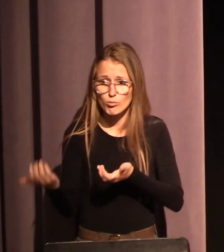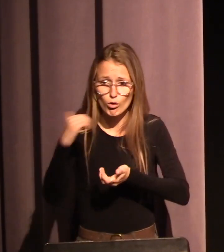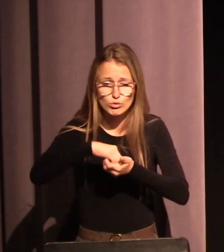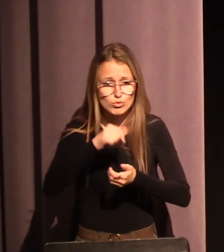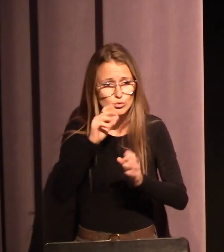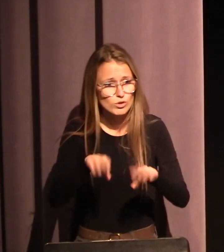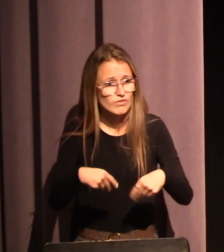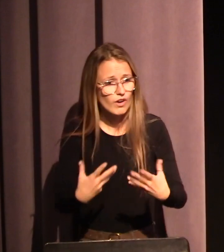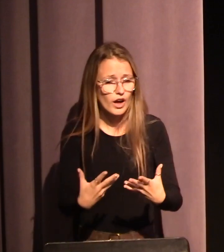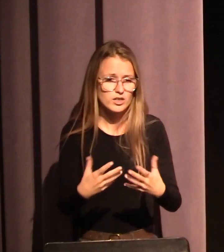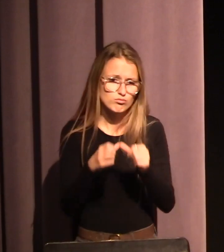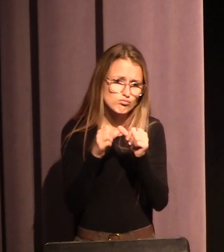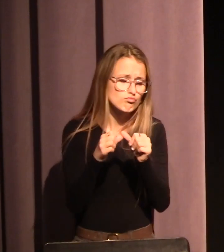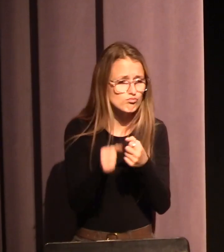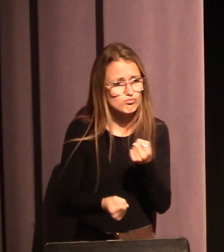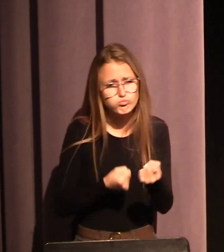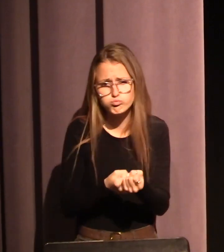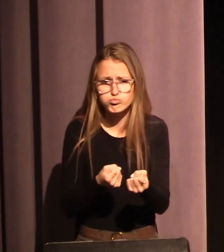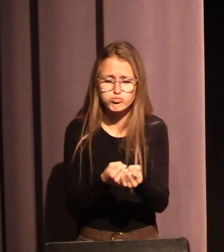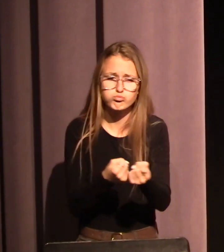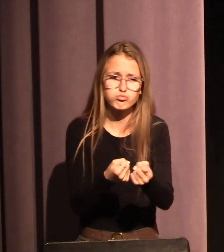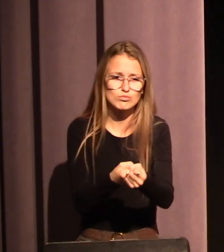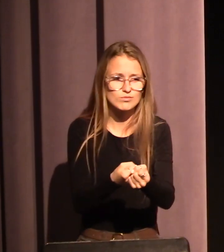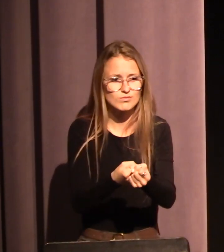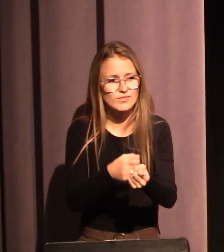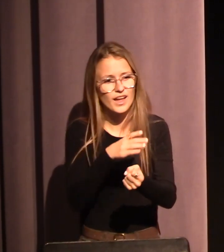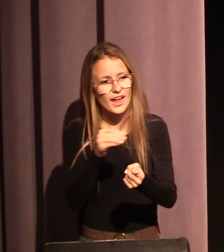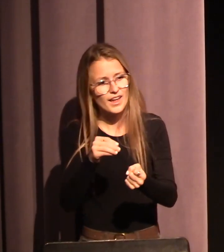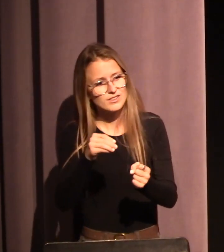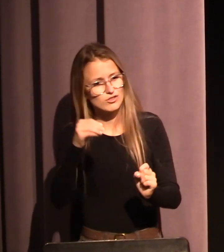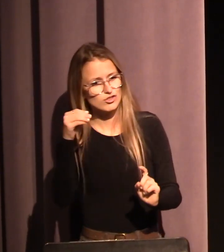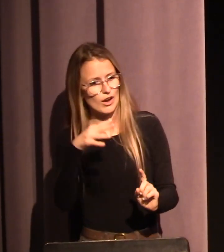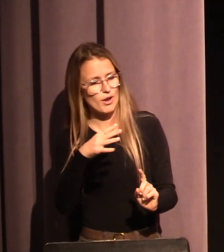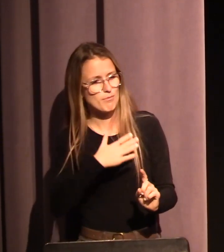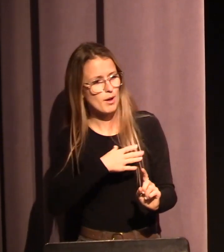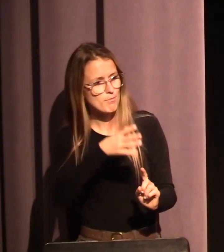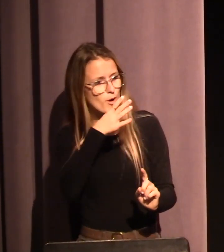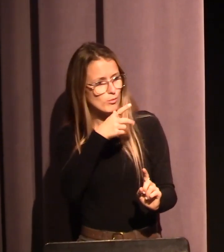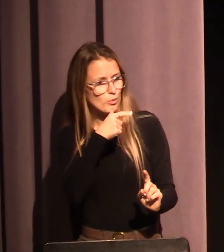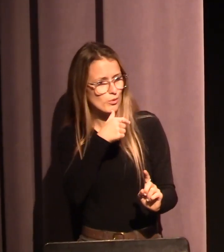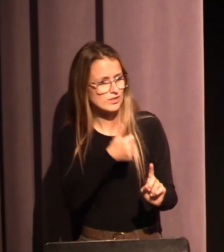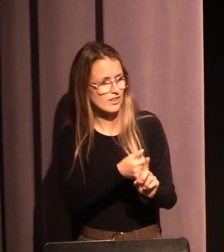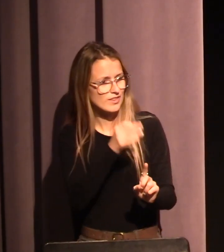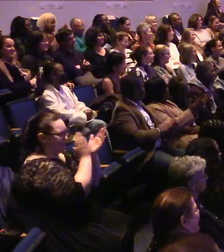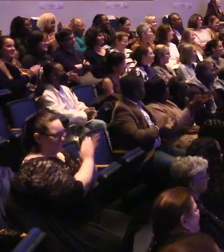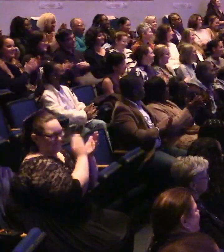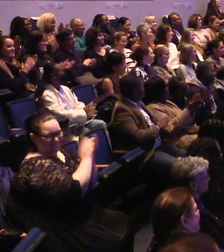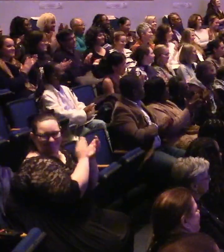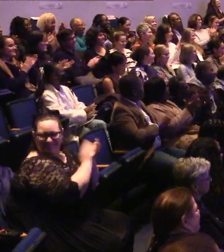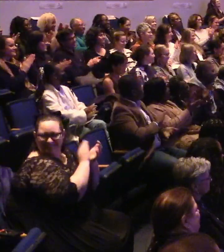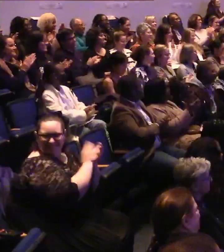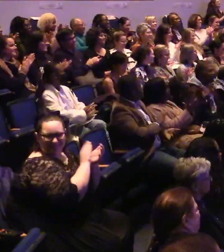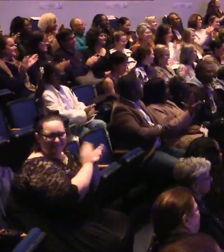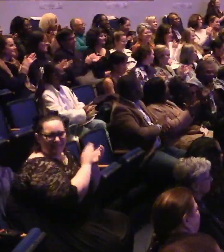who provide unwavering support. And a quick shout out to my mom, who's 95 in the audience.